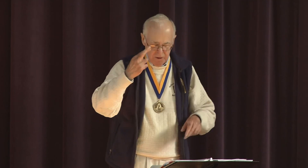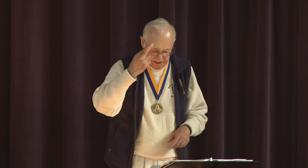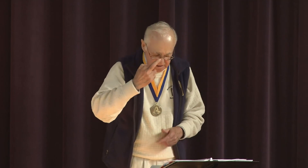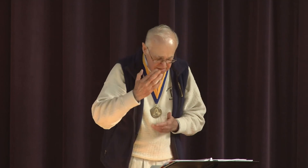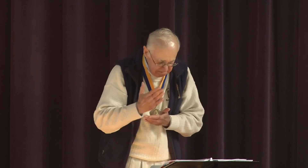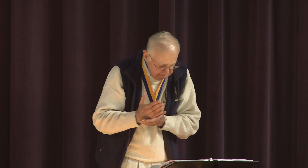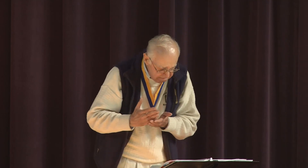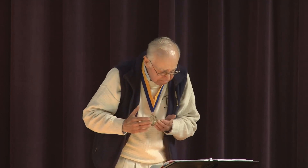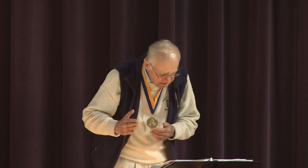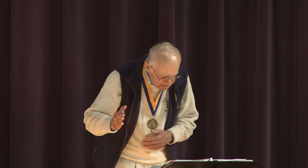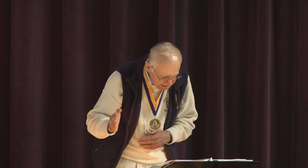After graduation,